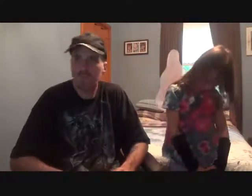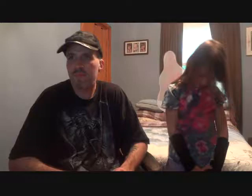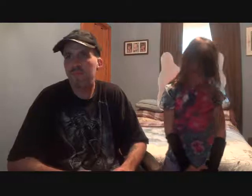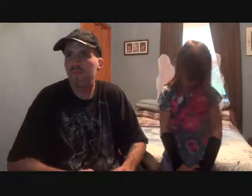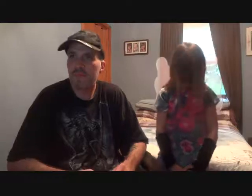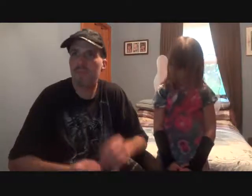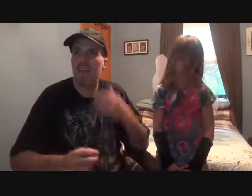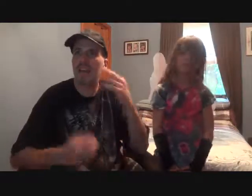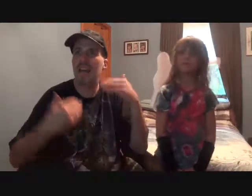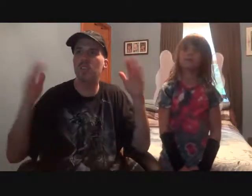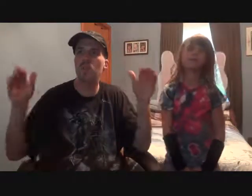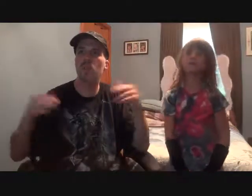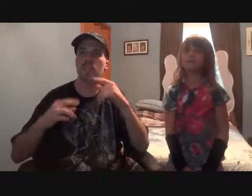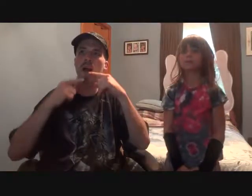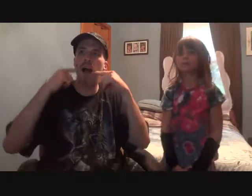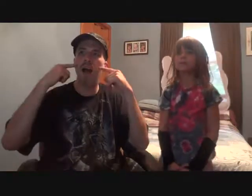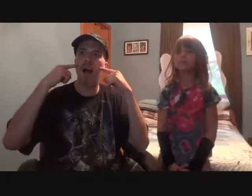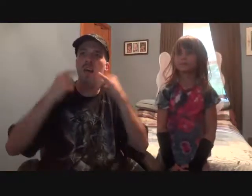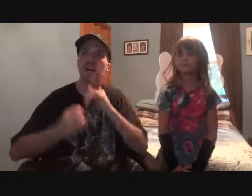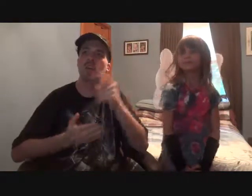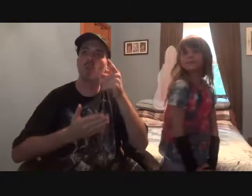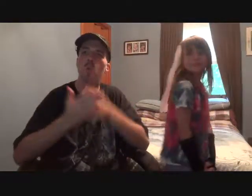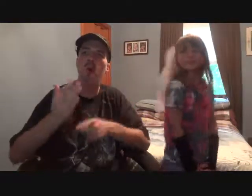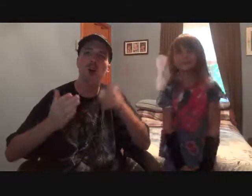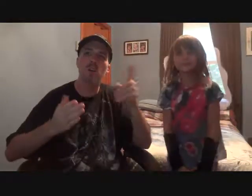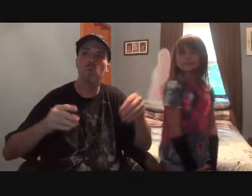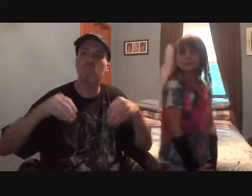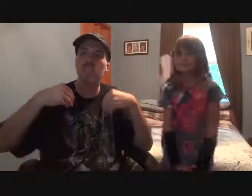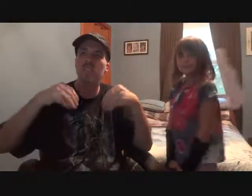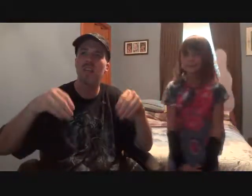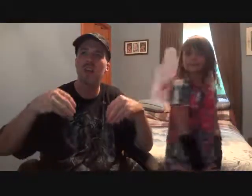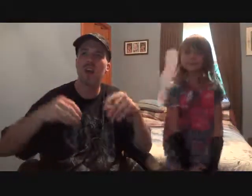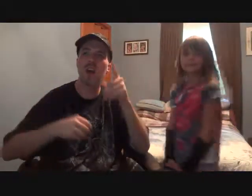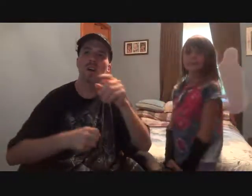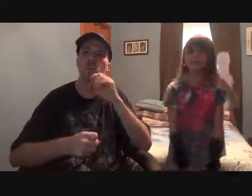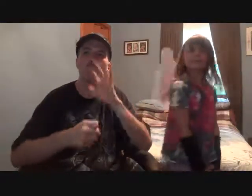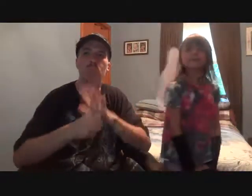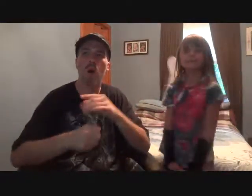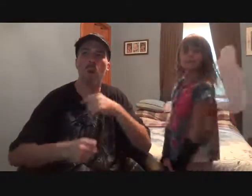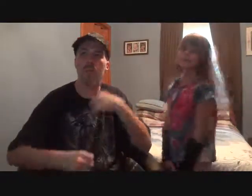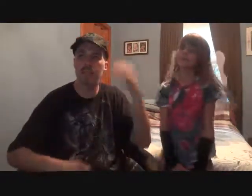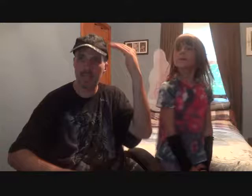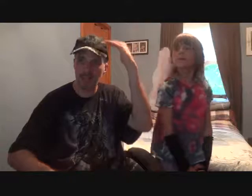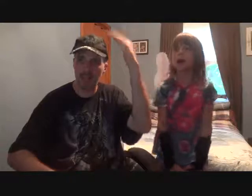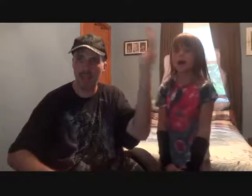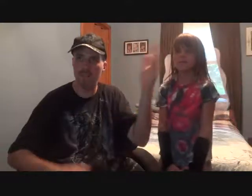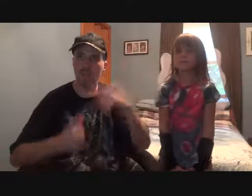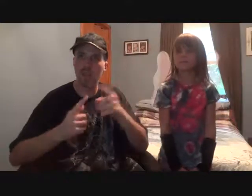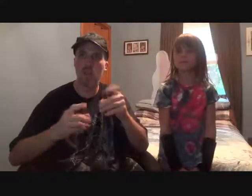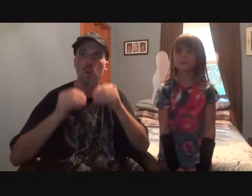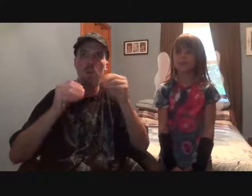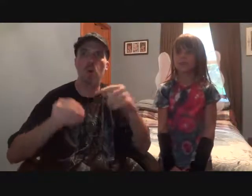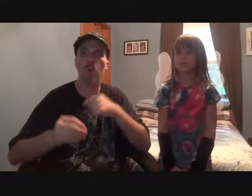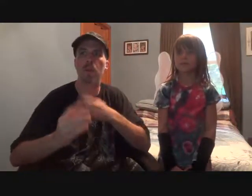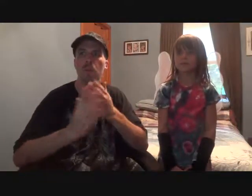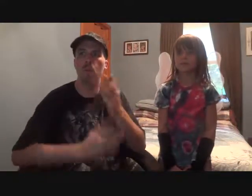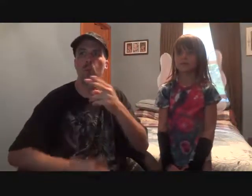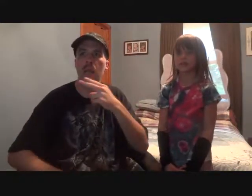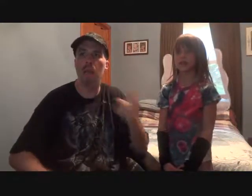I need your smile, it's what you say, you promised me heaven and put me through